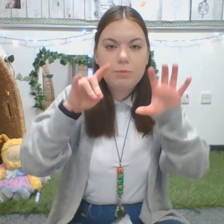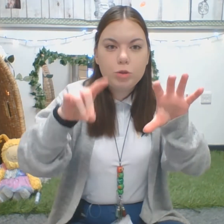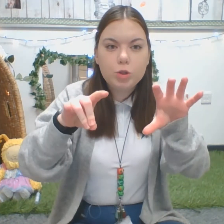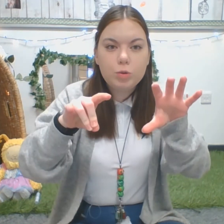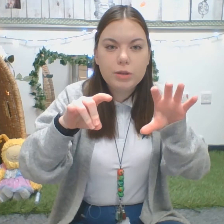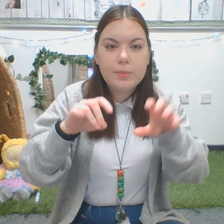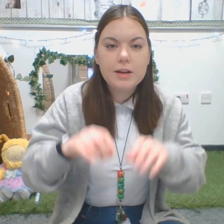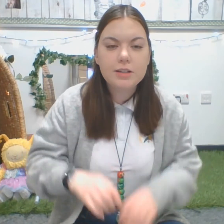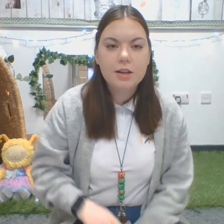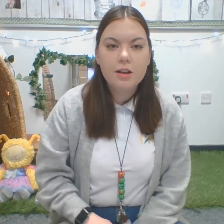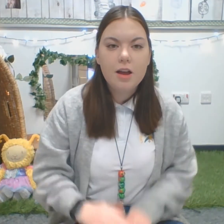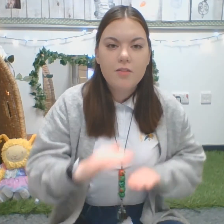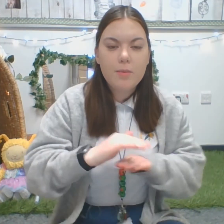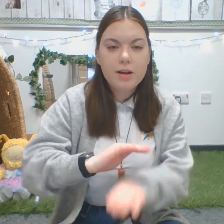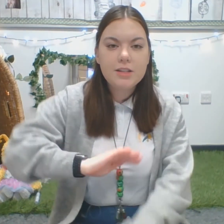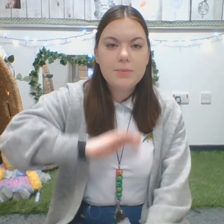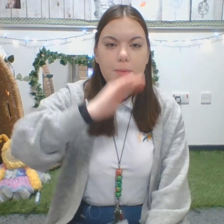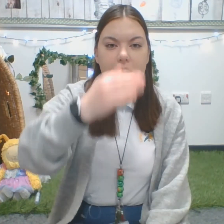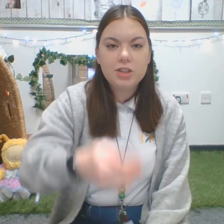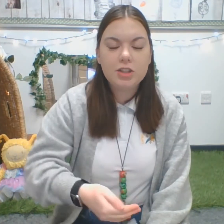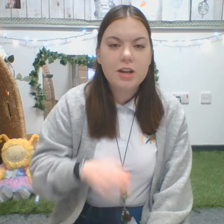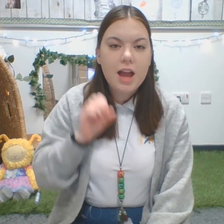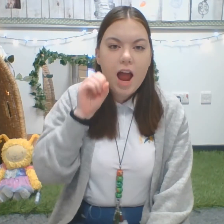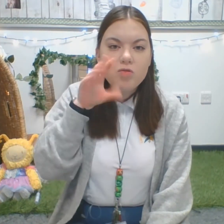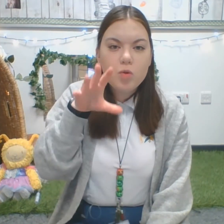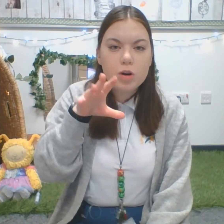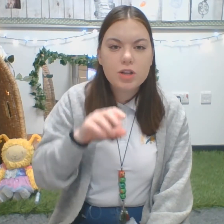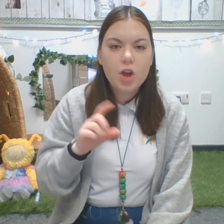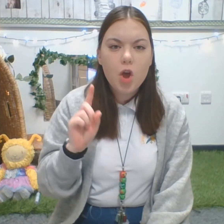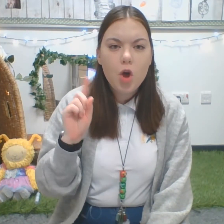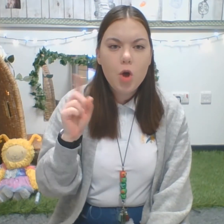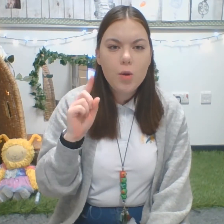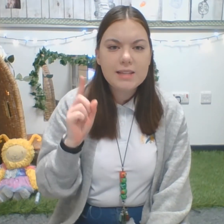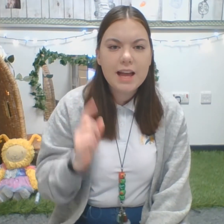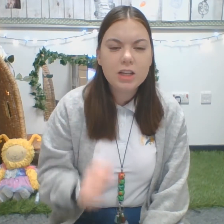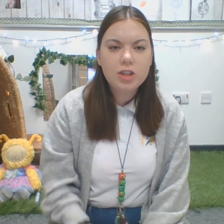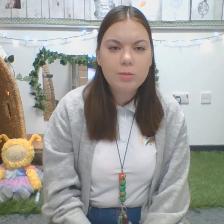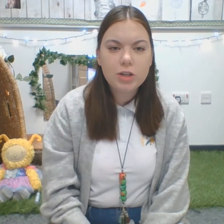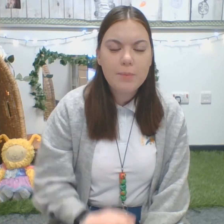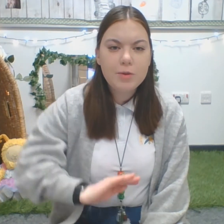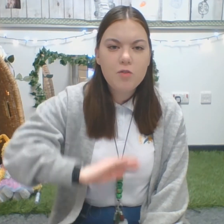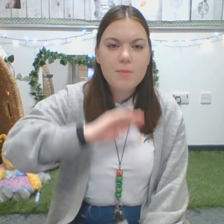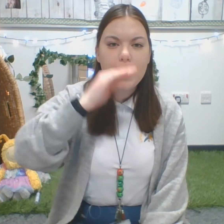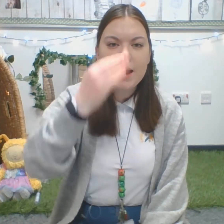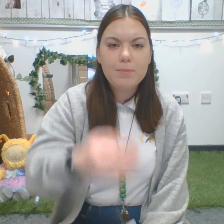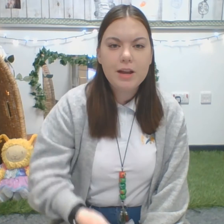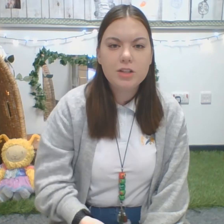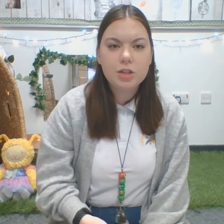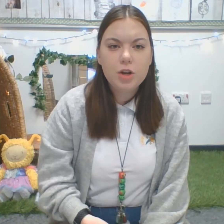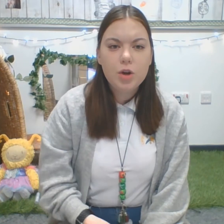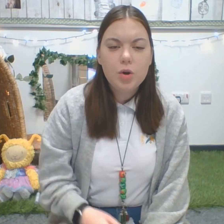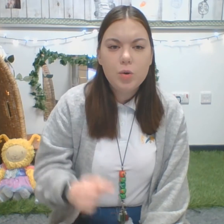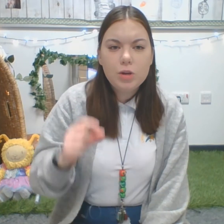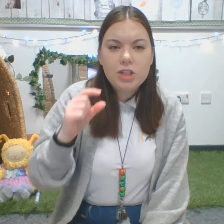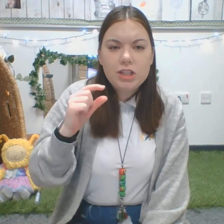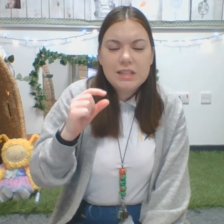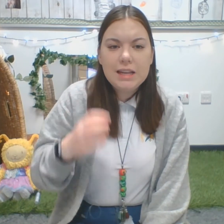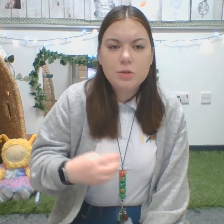troll appeared from under the bridge and roared, Who is that trip-trapping over my bridge? Oh, it's just little